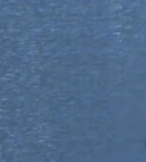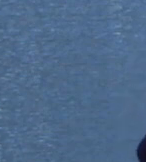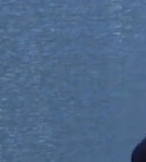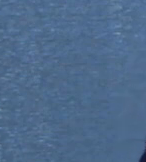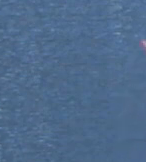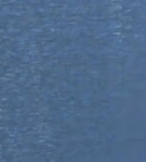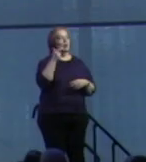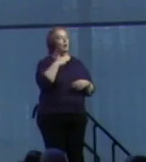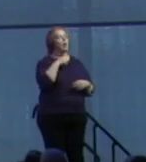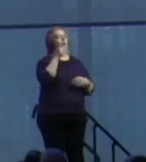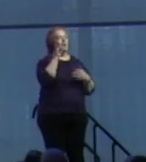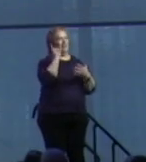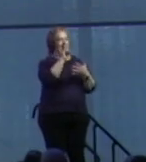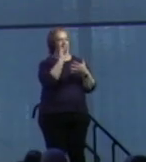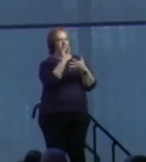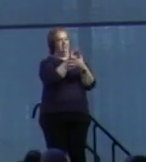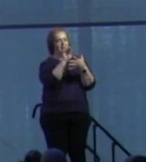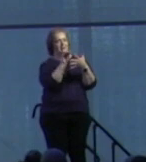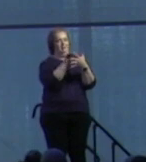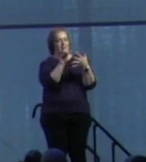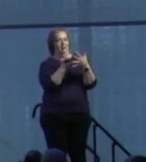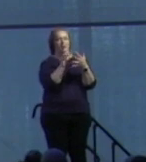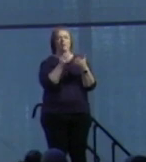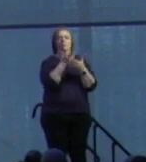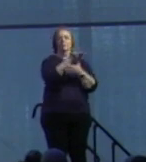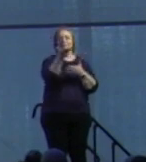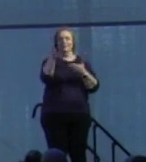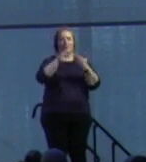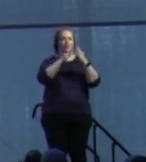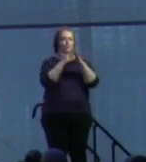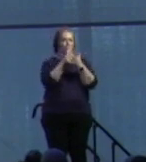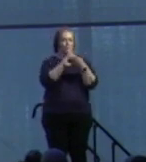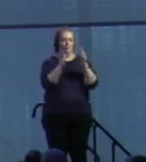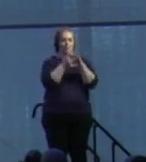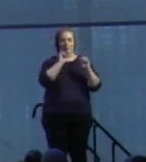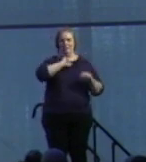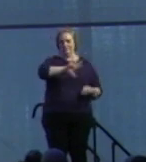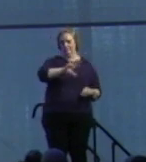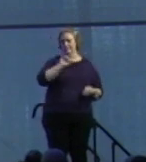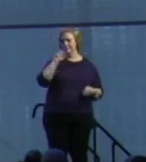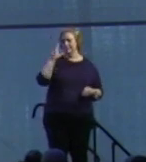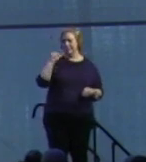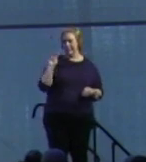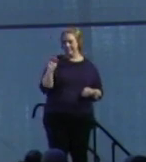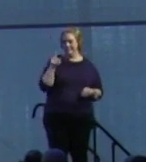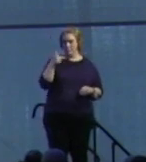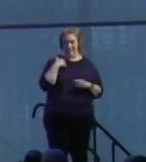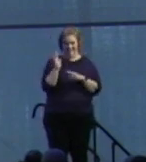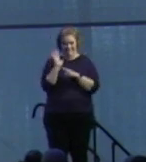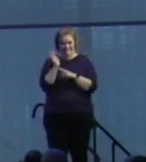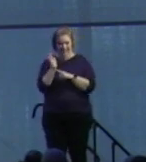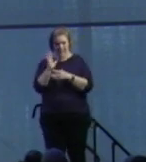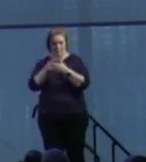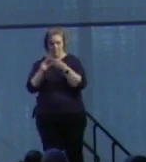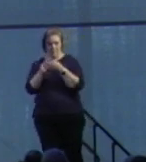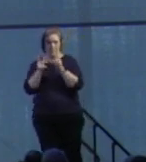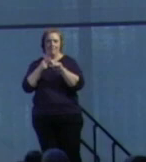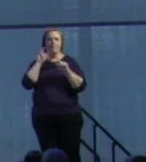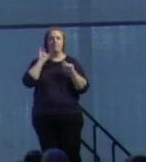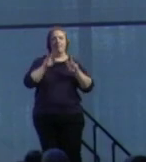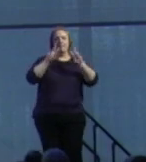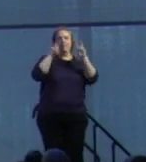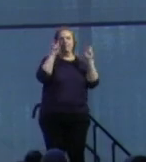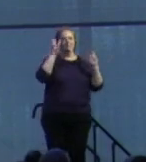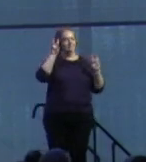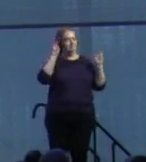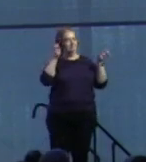then we also intermix that with a community story slam. And if you have a 5-minute story inspired by the theme, The Sixth